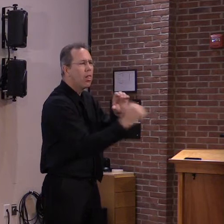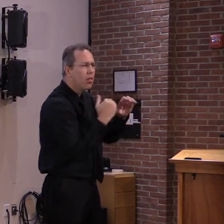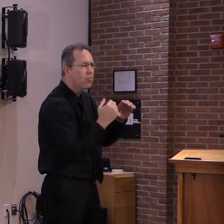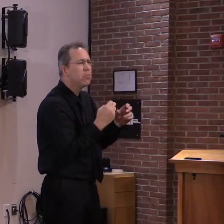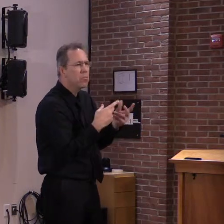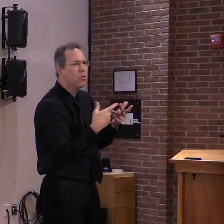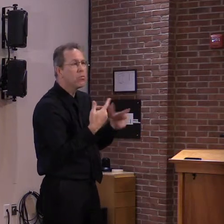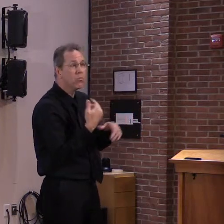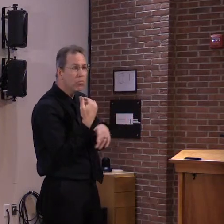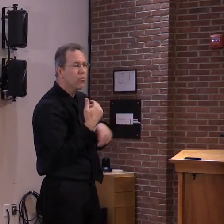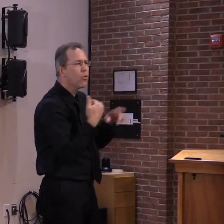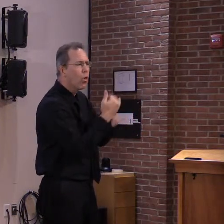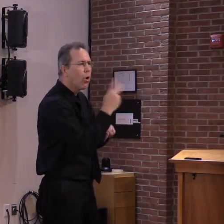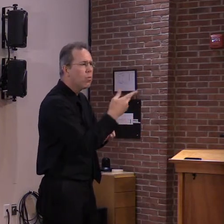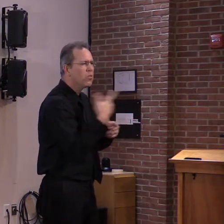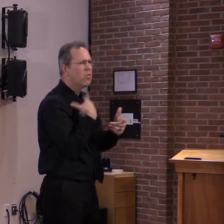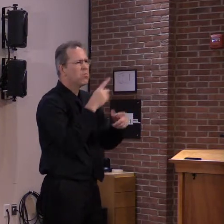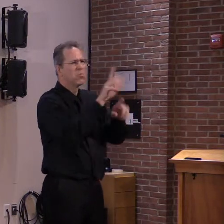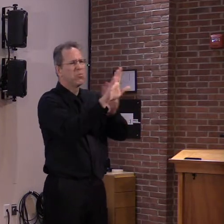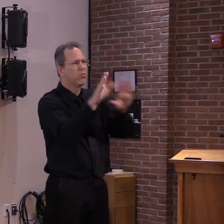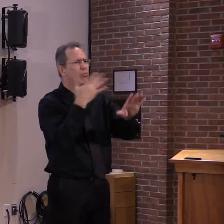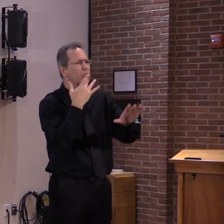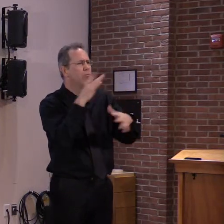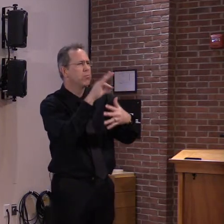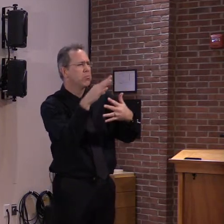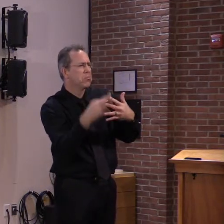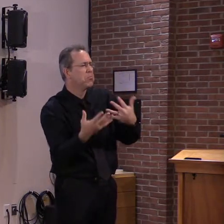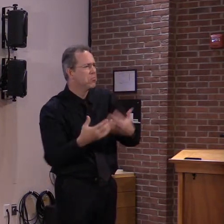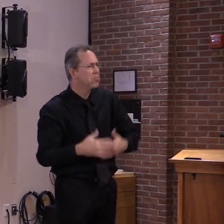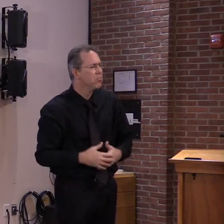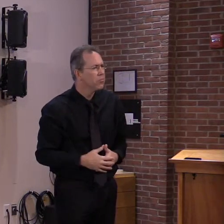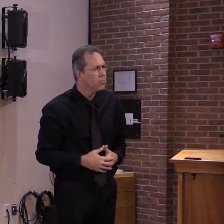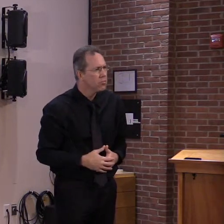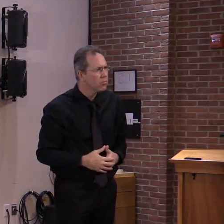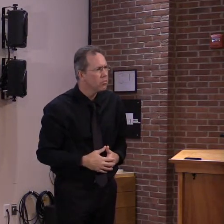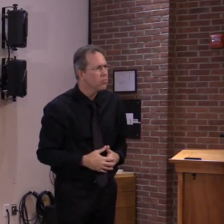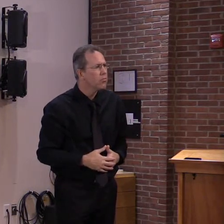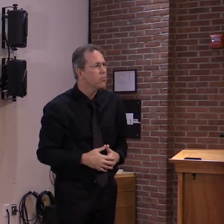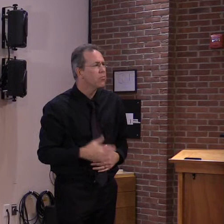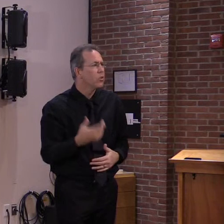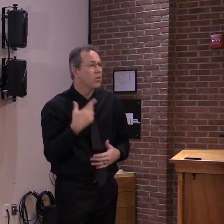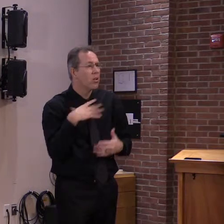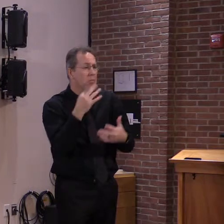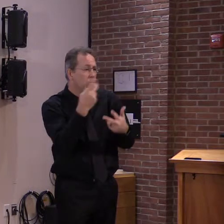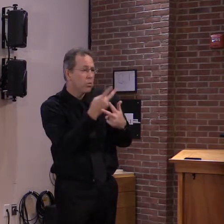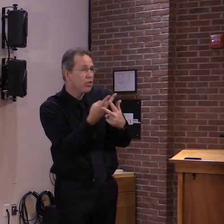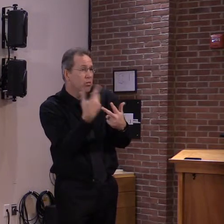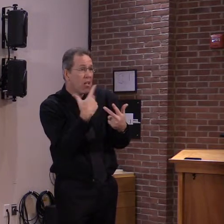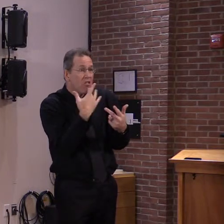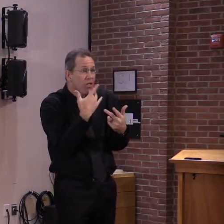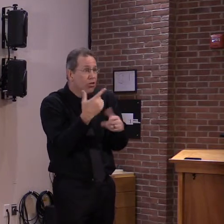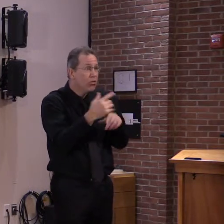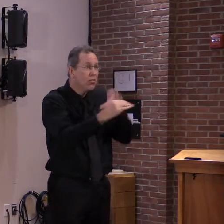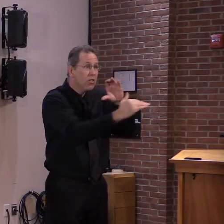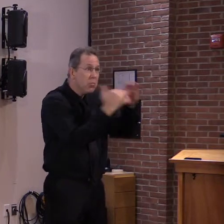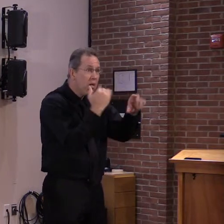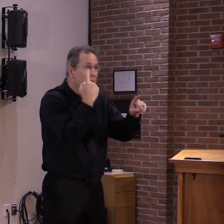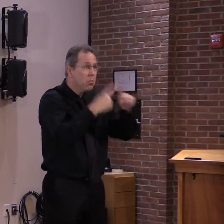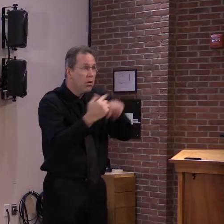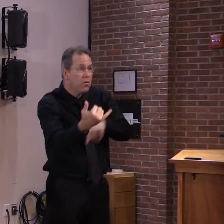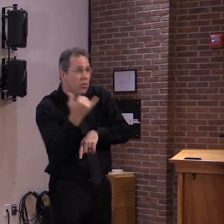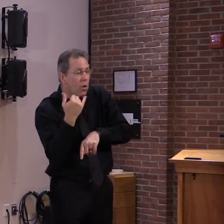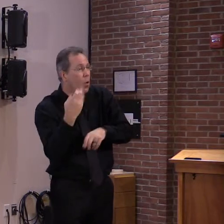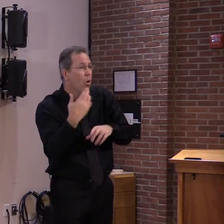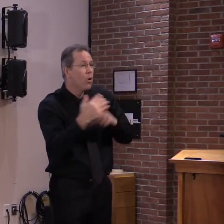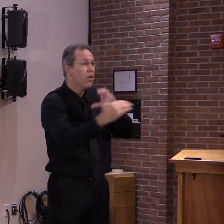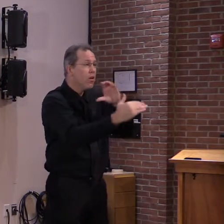user how you want to receive those notifications and what types of notifications you want to receive in different modalities. Did I